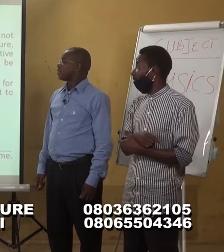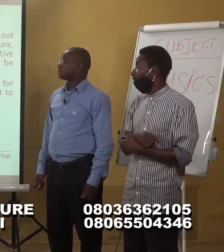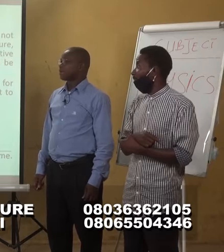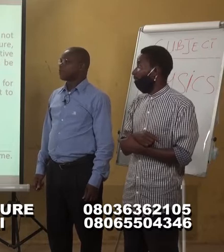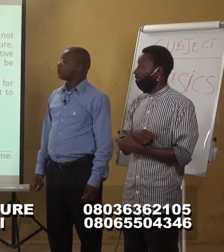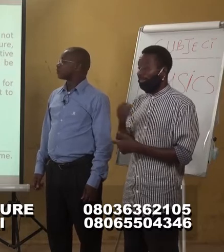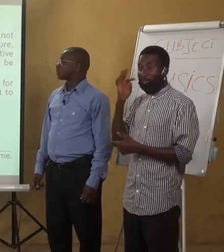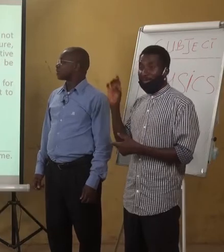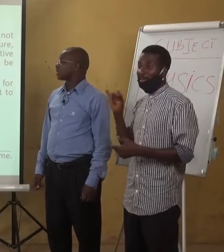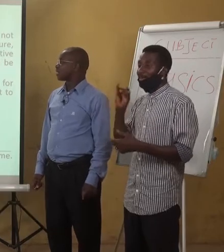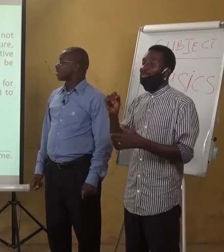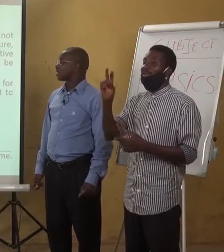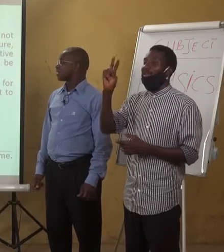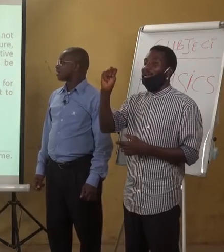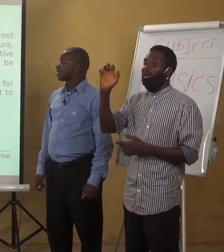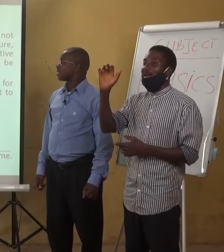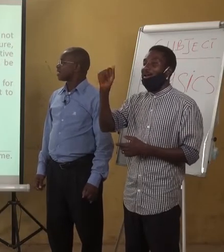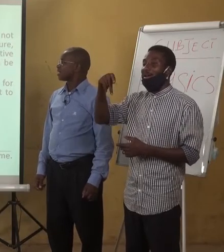I am Napoleon Kure,